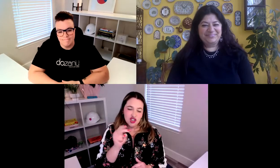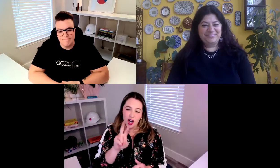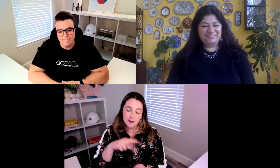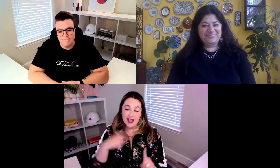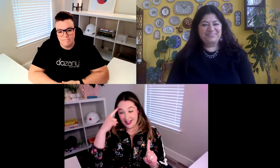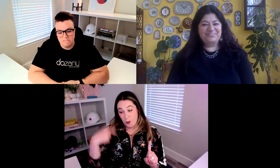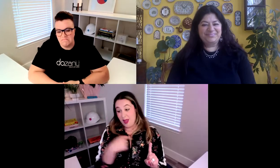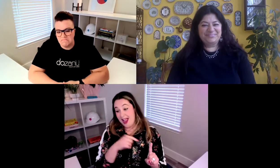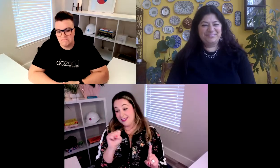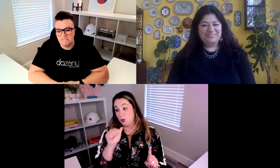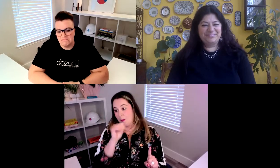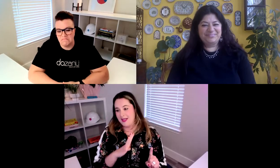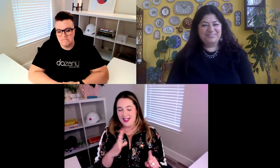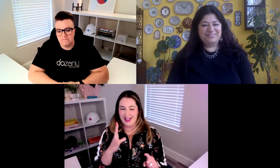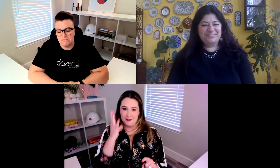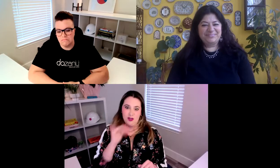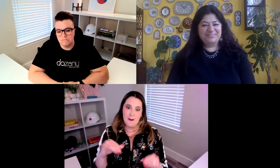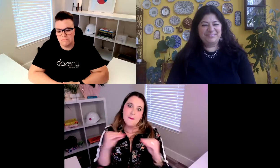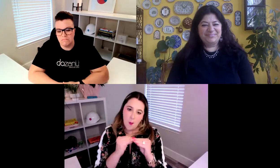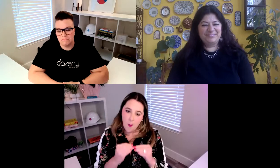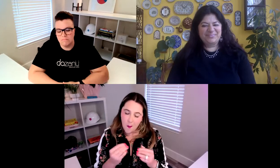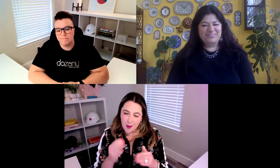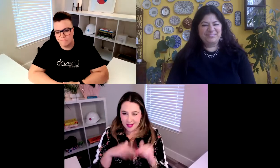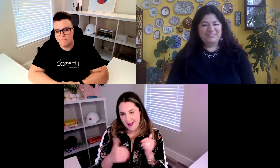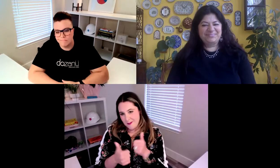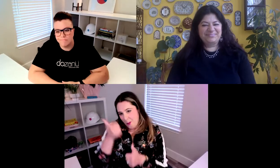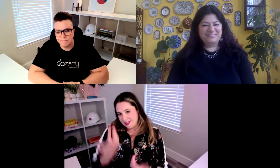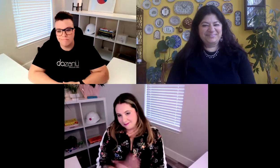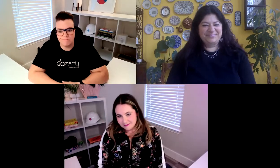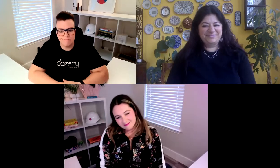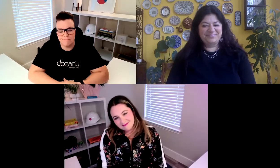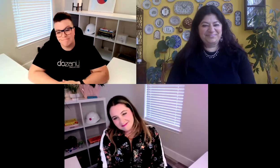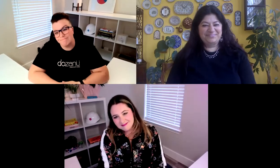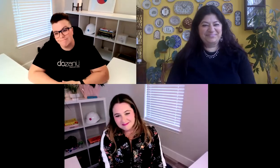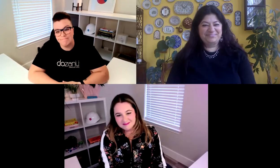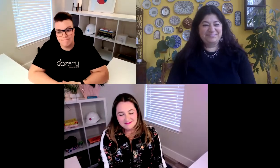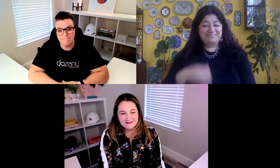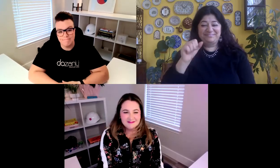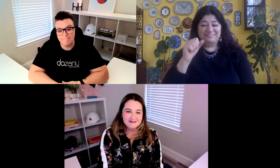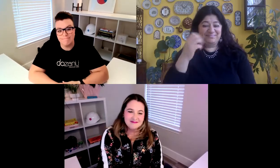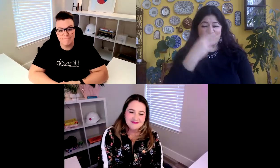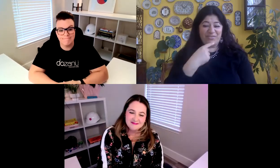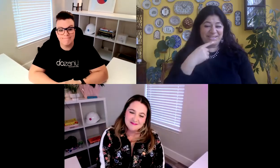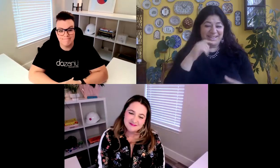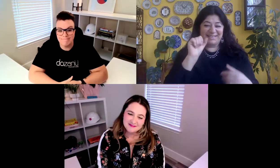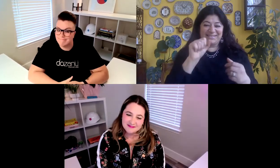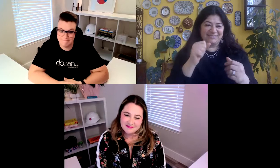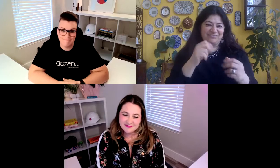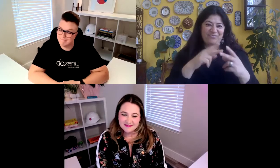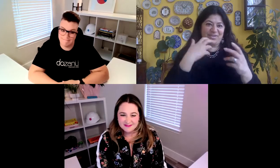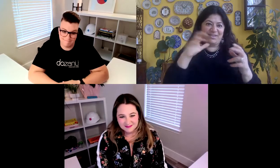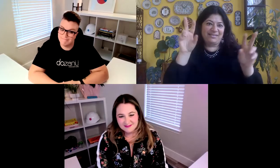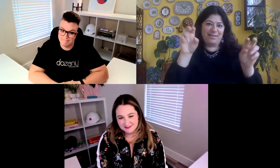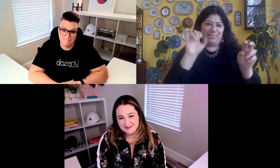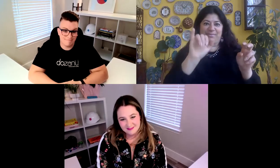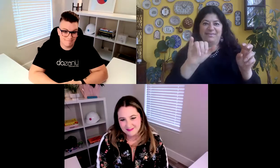I think that applies to any gender. So I think we as women experience that more than most. This is